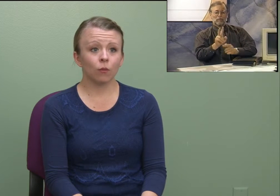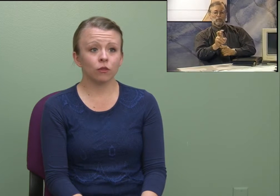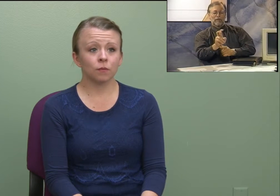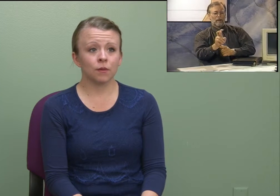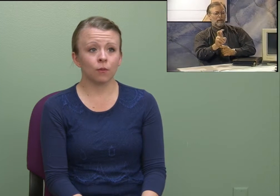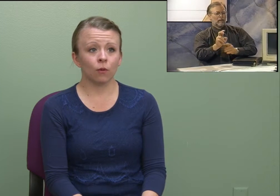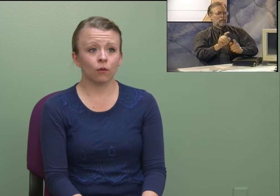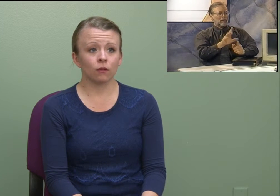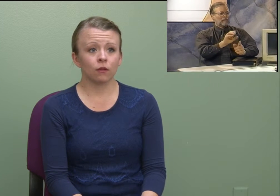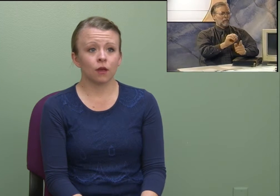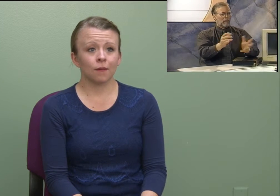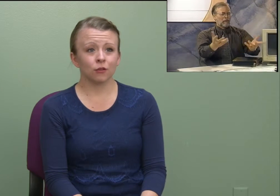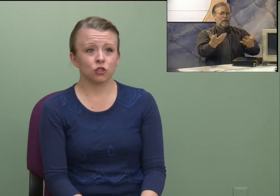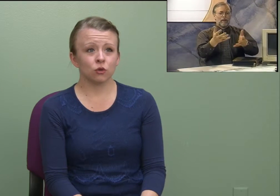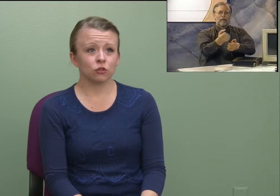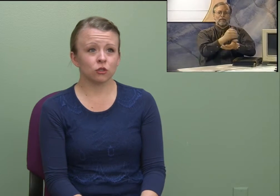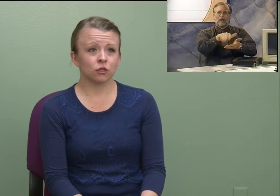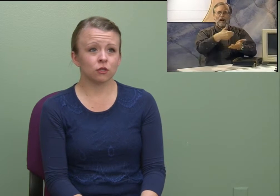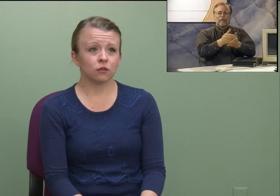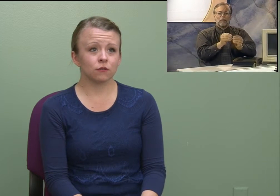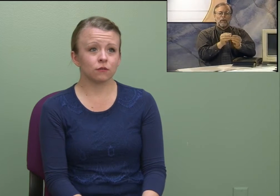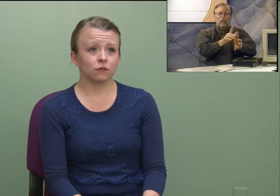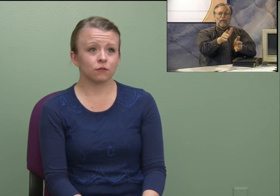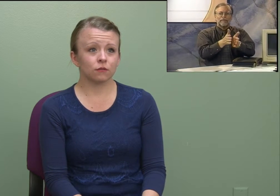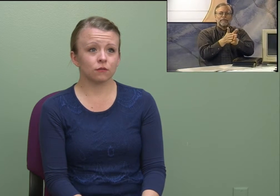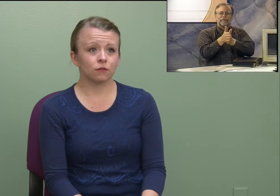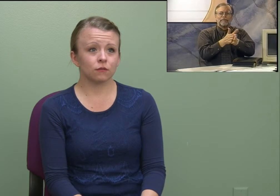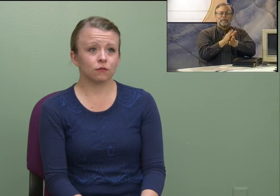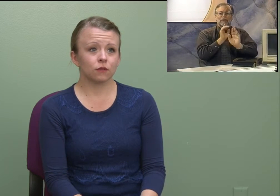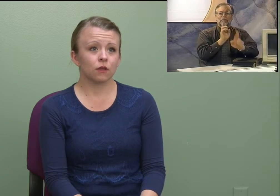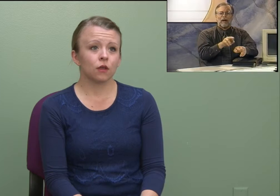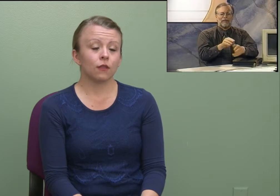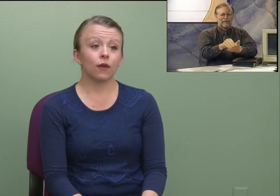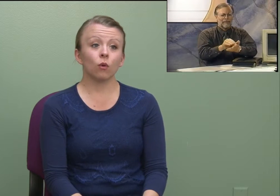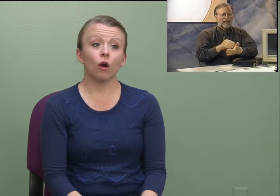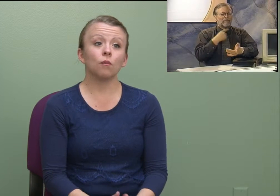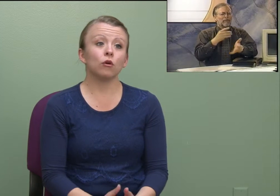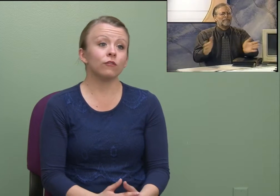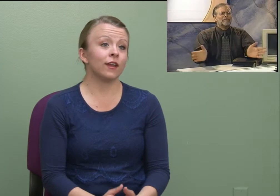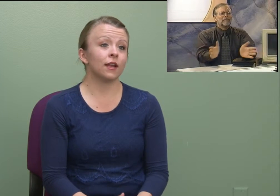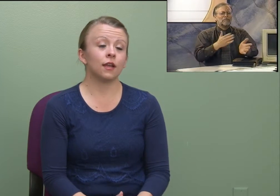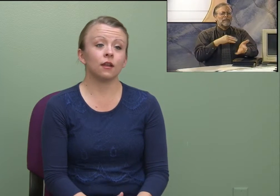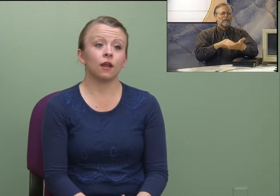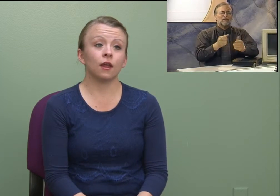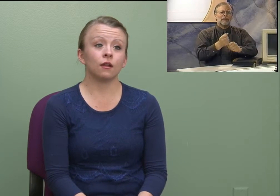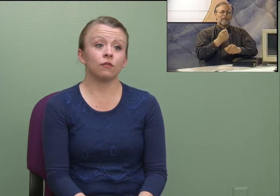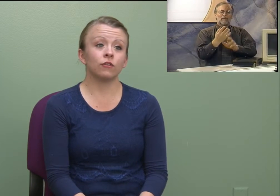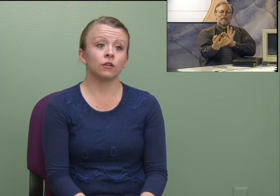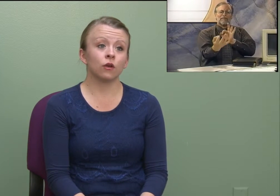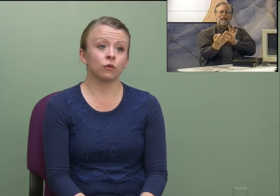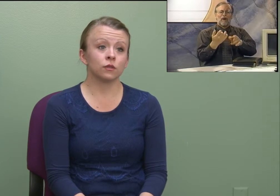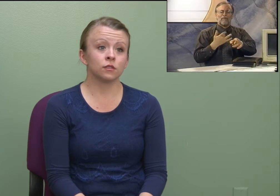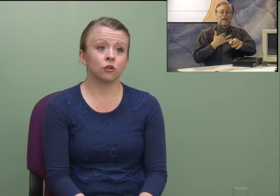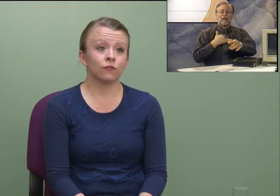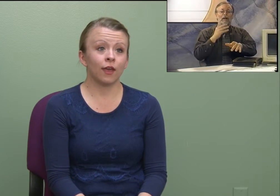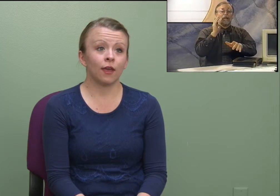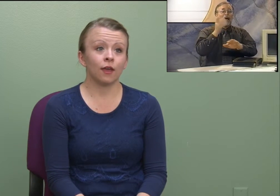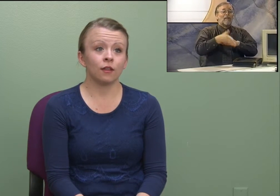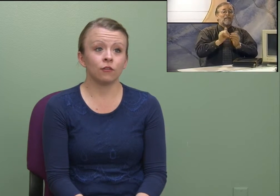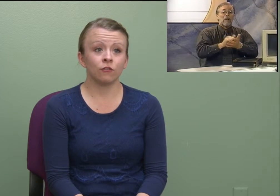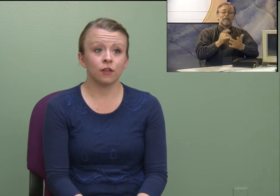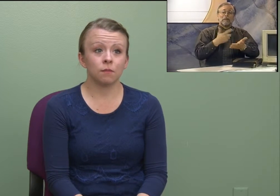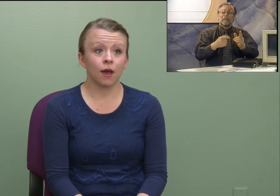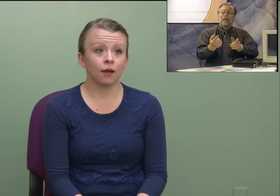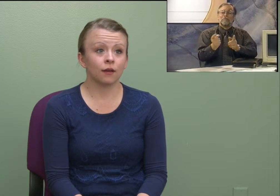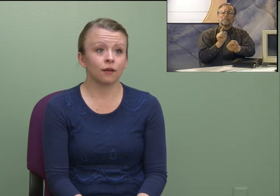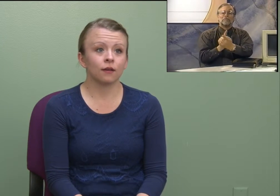Well, I met with people, about 200. They were all motivated and filled out their survey